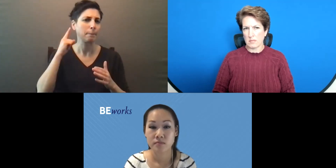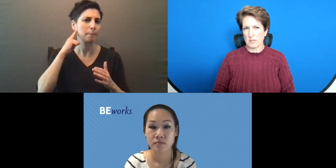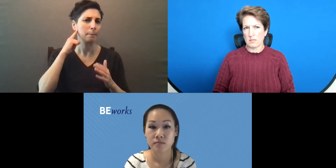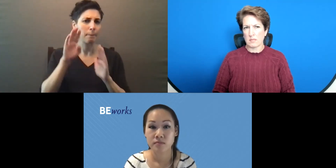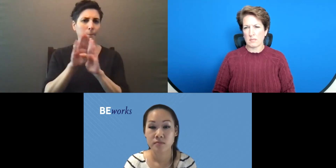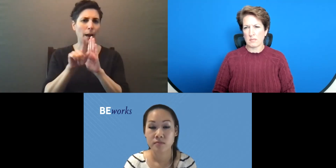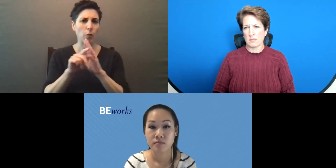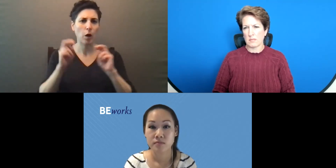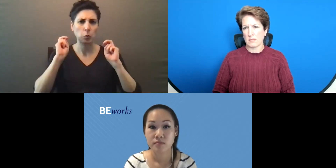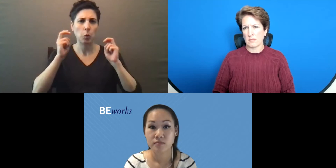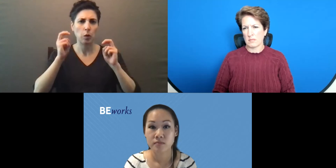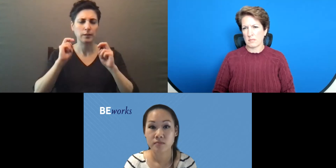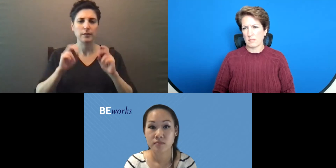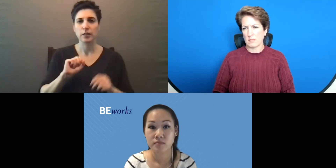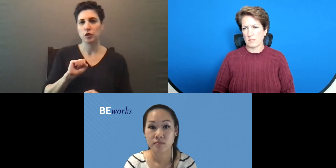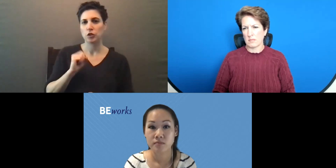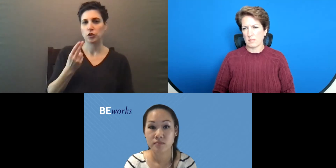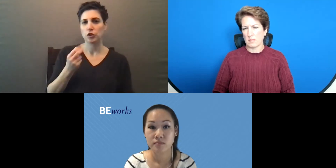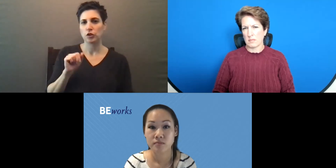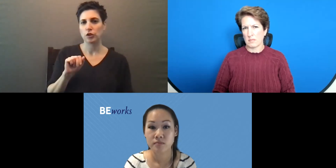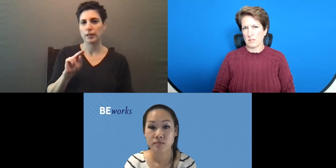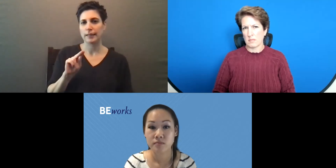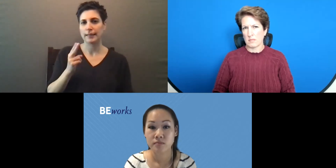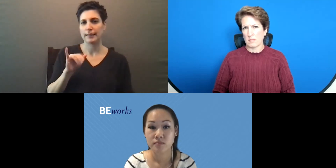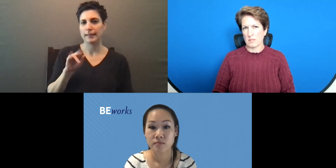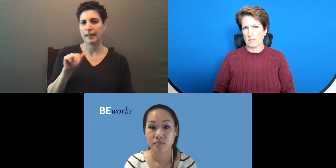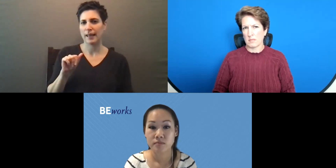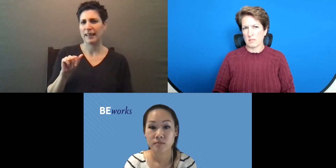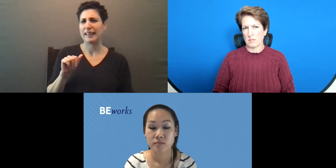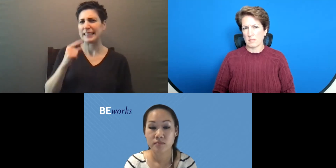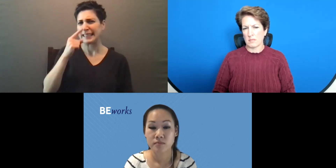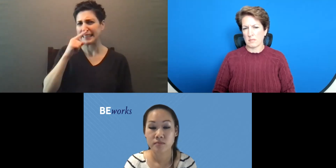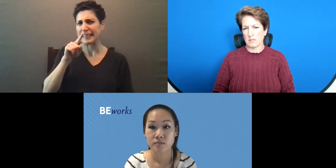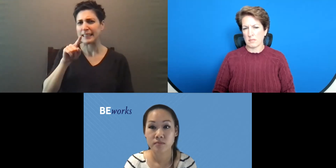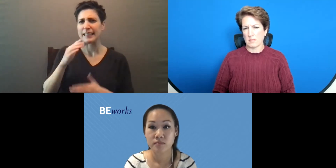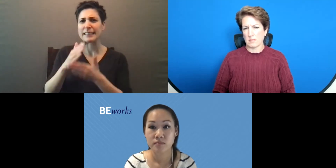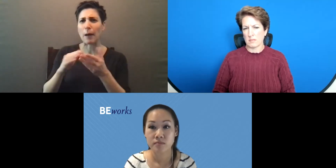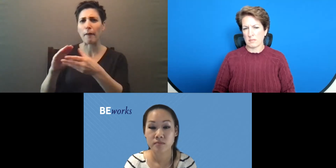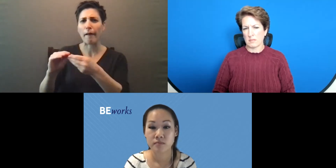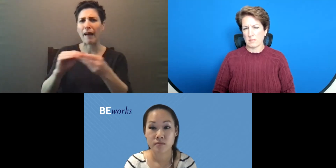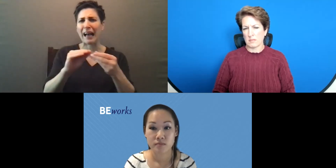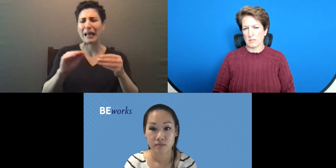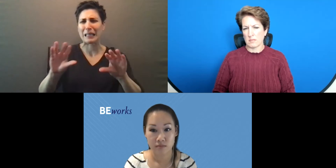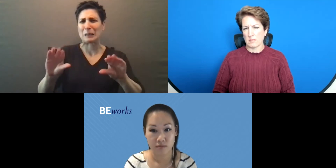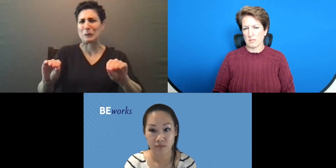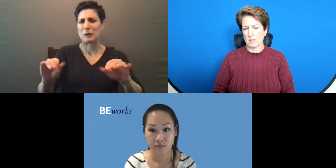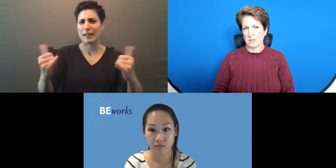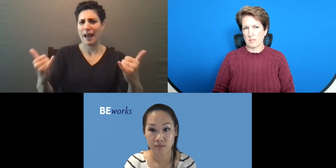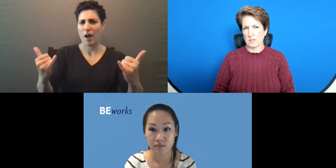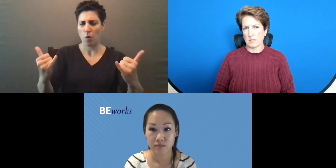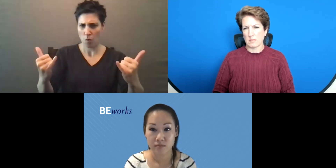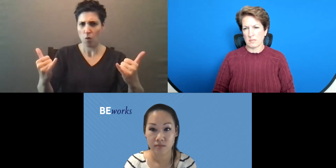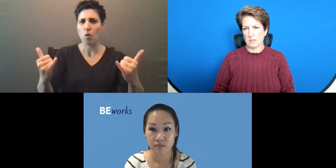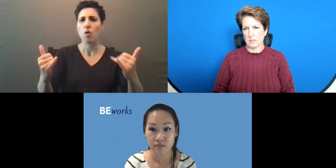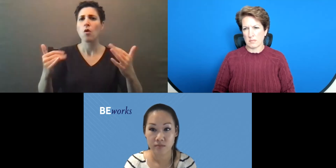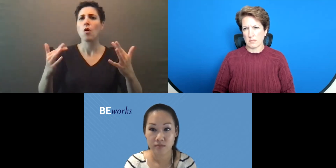Sorry, I think we have someone else trying to ask a question. If I could just ask you to wait until 3 o'clock, just so we can let others go if they did need